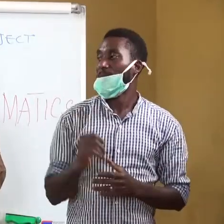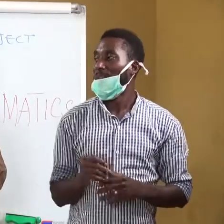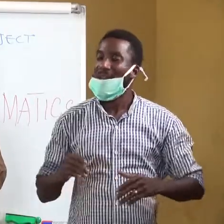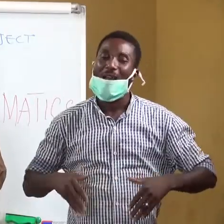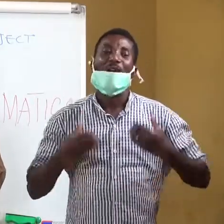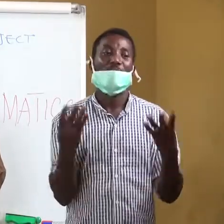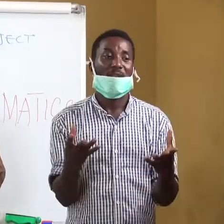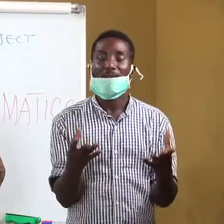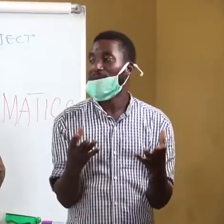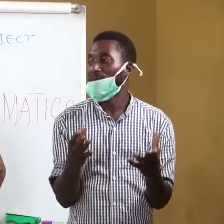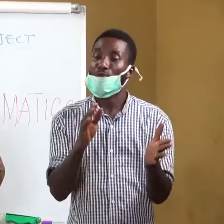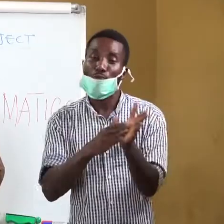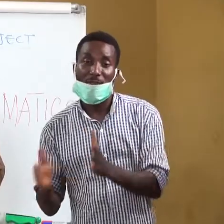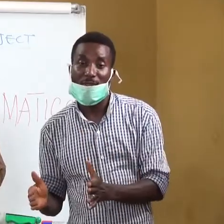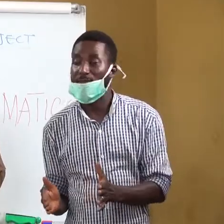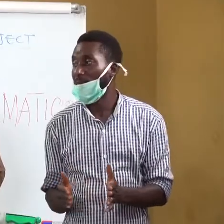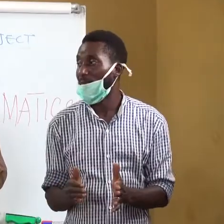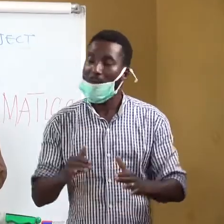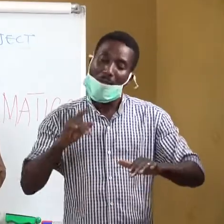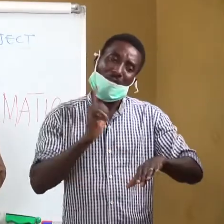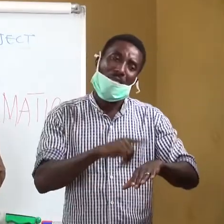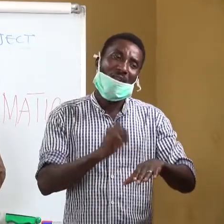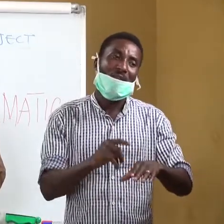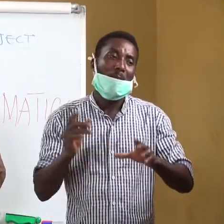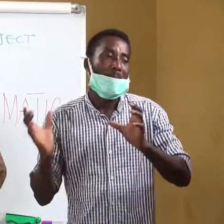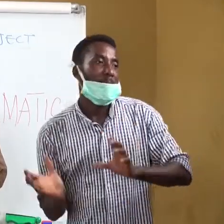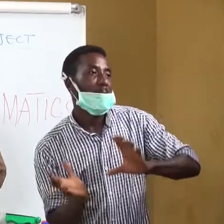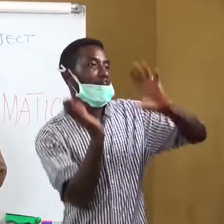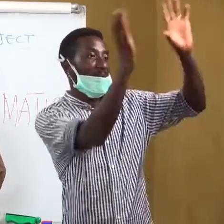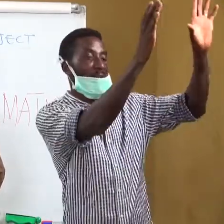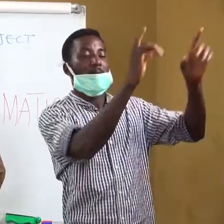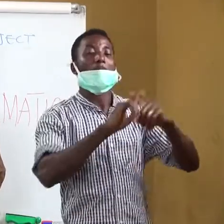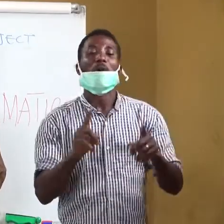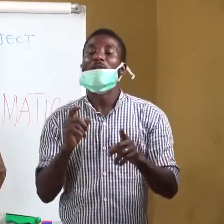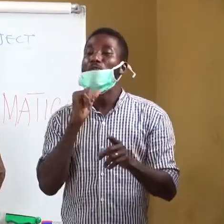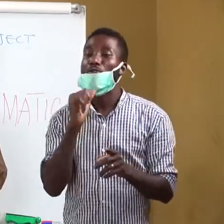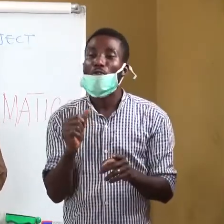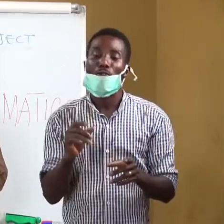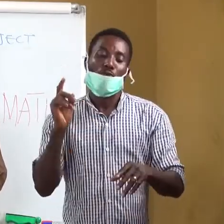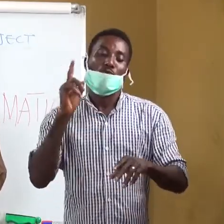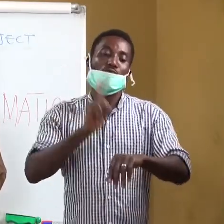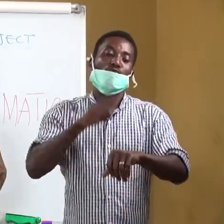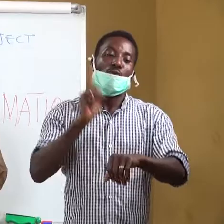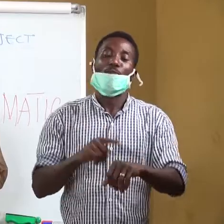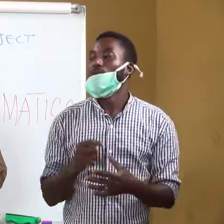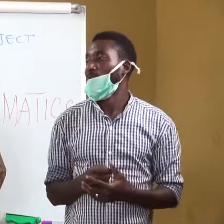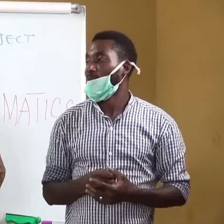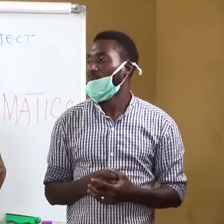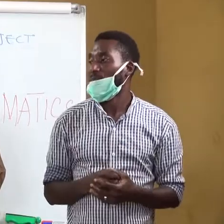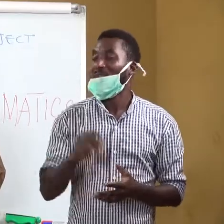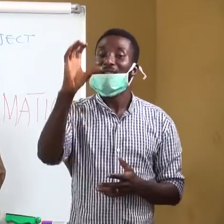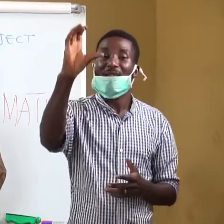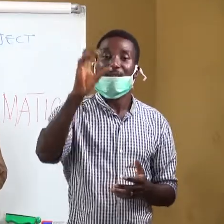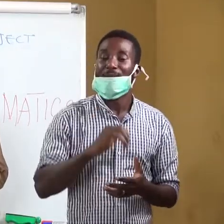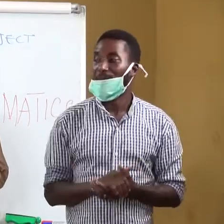how many, that is how many students play basketball but not football?